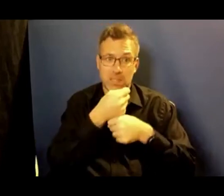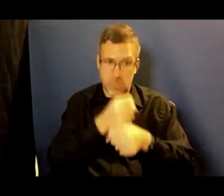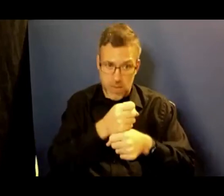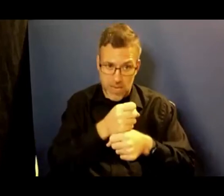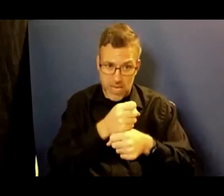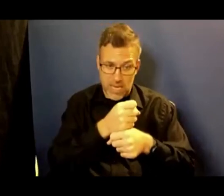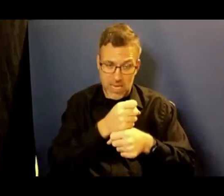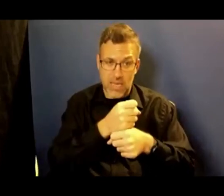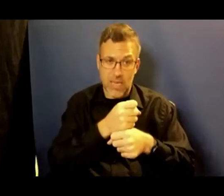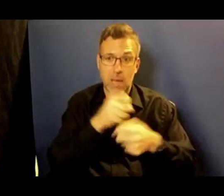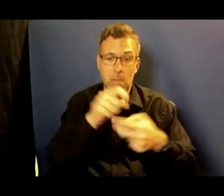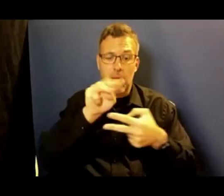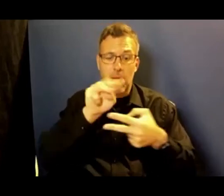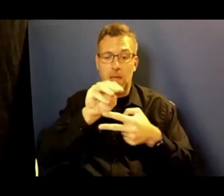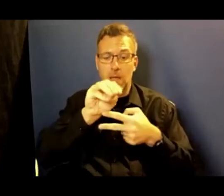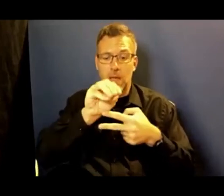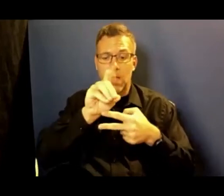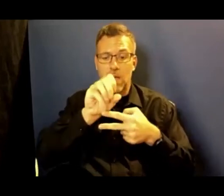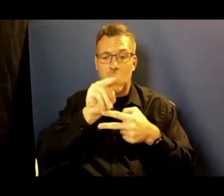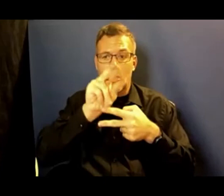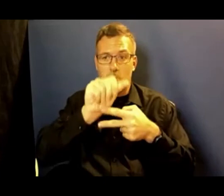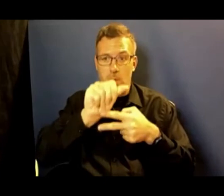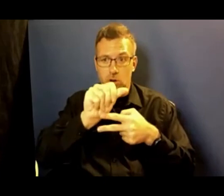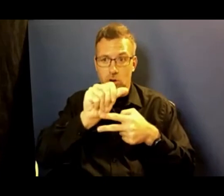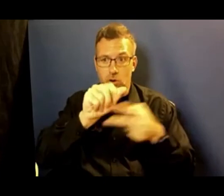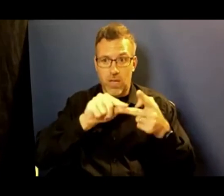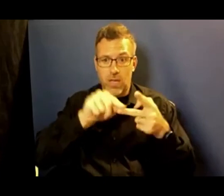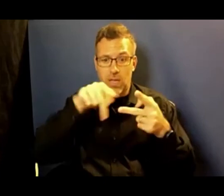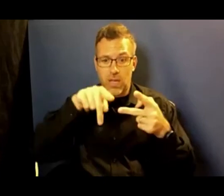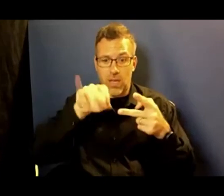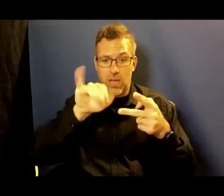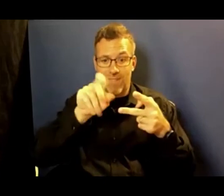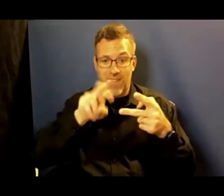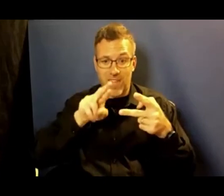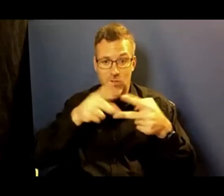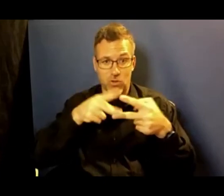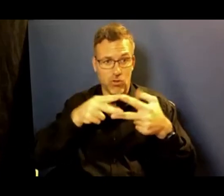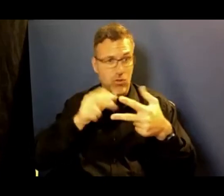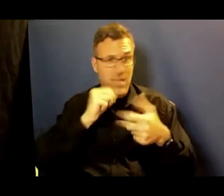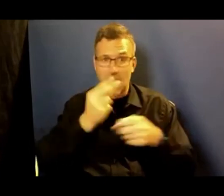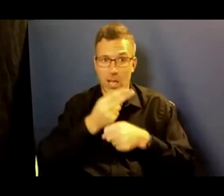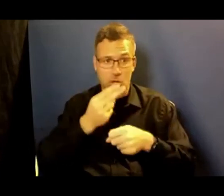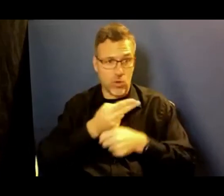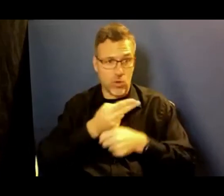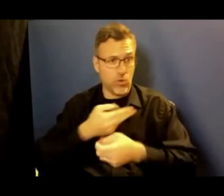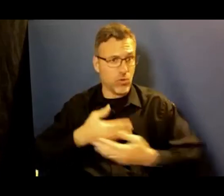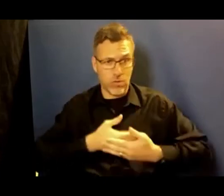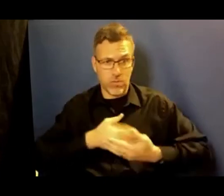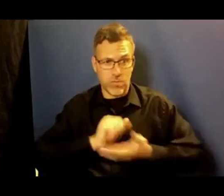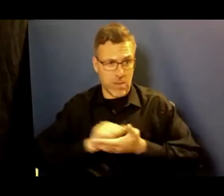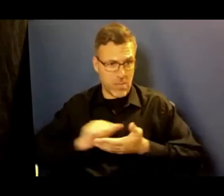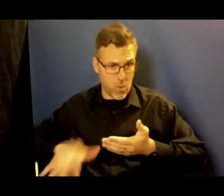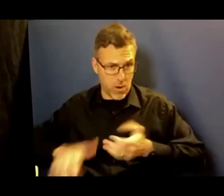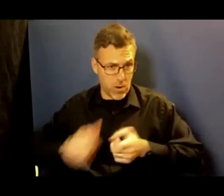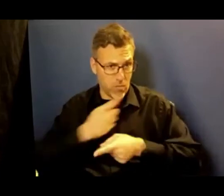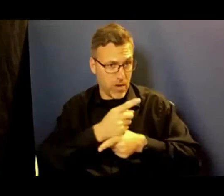the Moderna and Pfizer vaccines are not. Correct. Thank you for clarifying that.